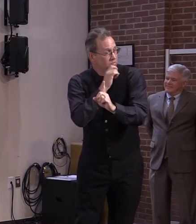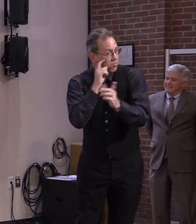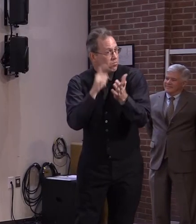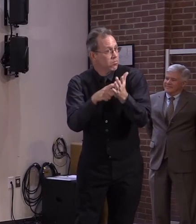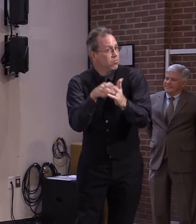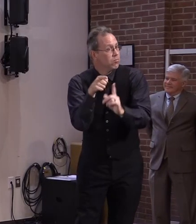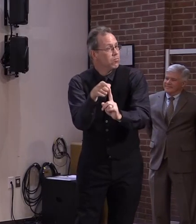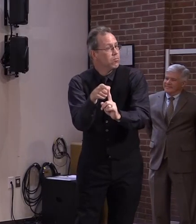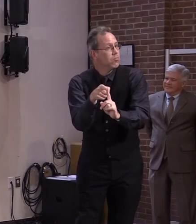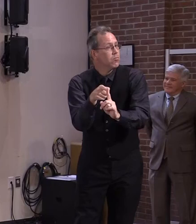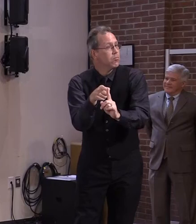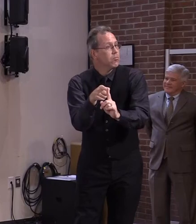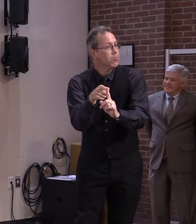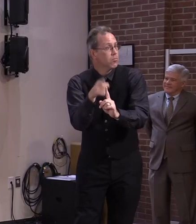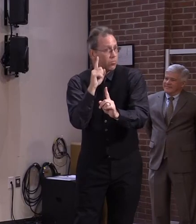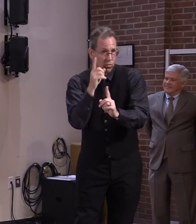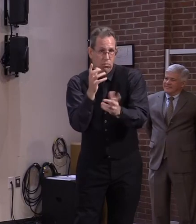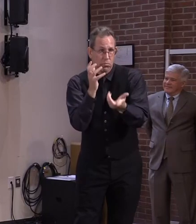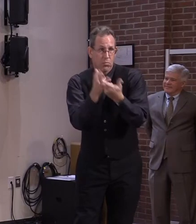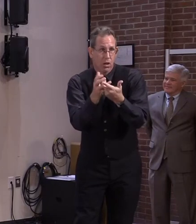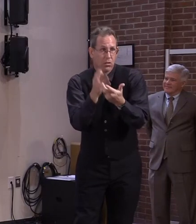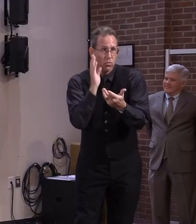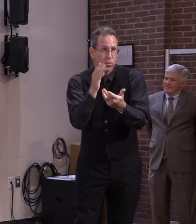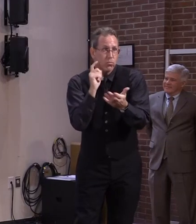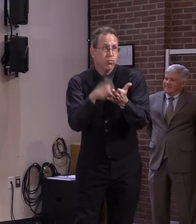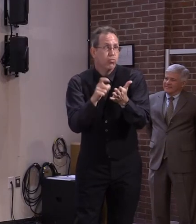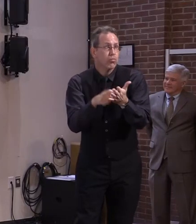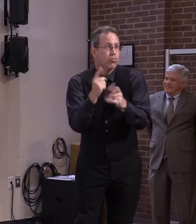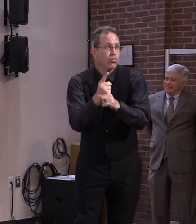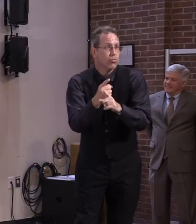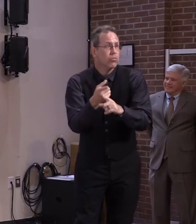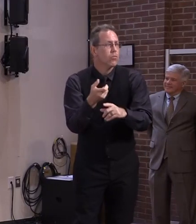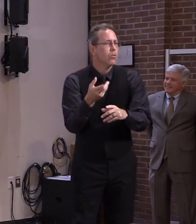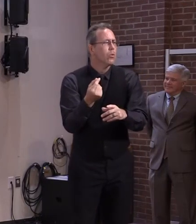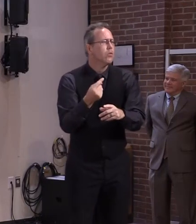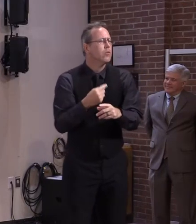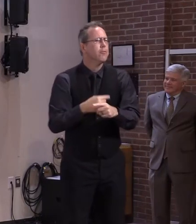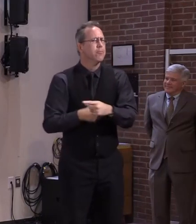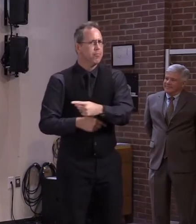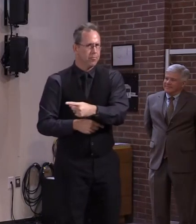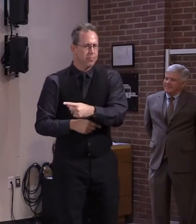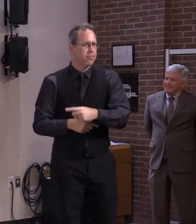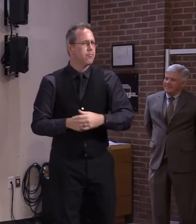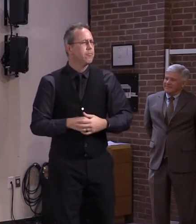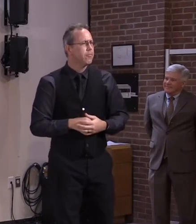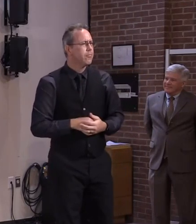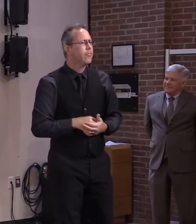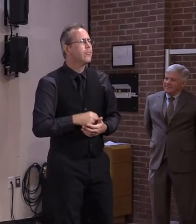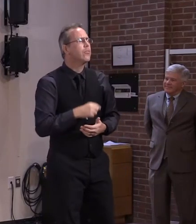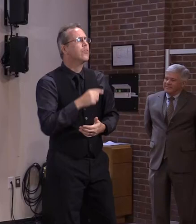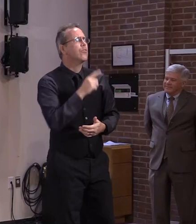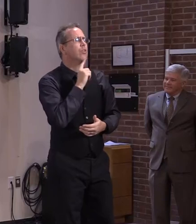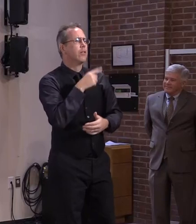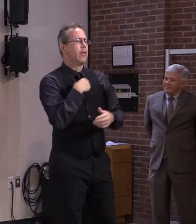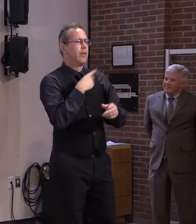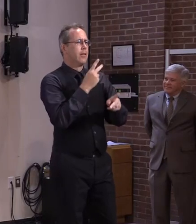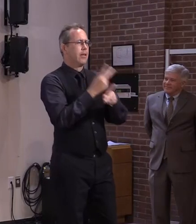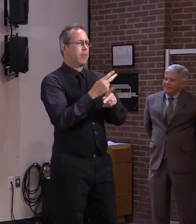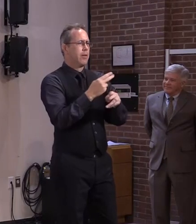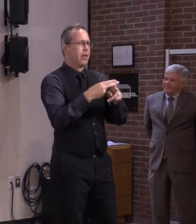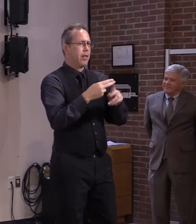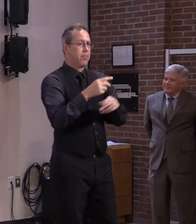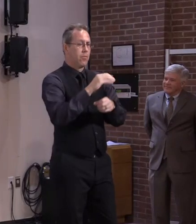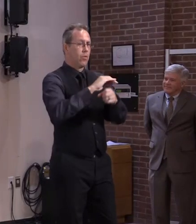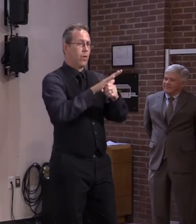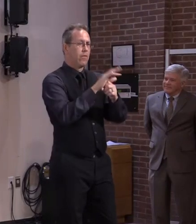for the variant? I believe it's still COVID-19, but it's just a variant of the COVID-19. But I'm